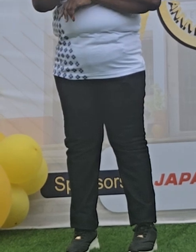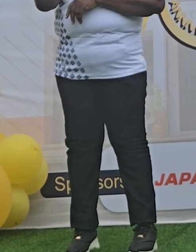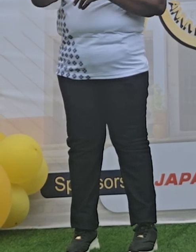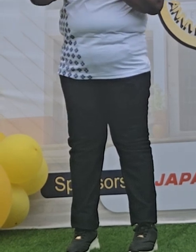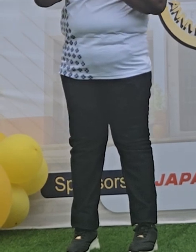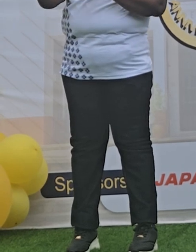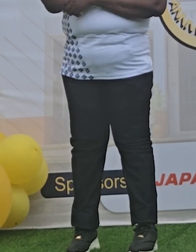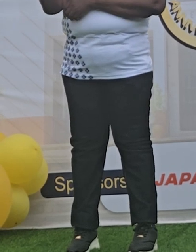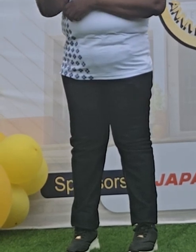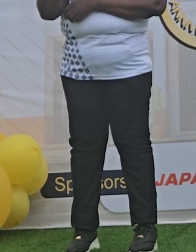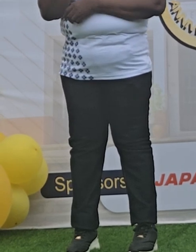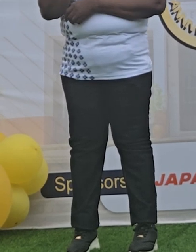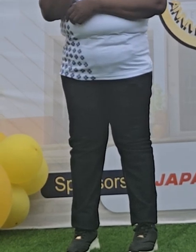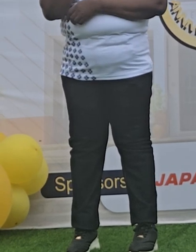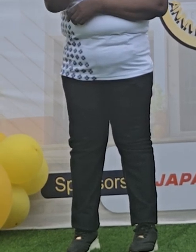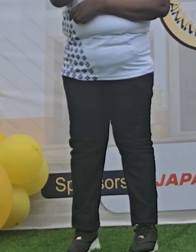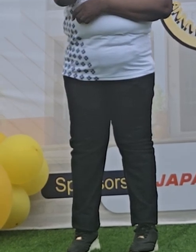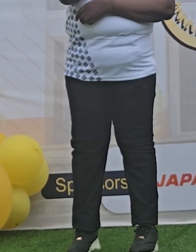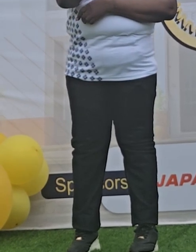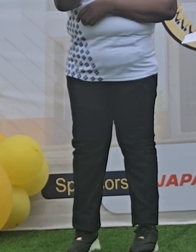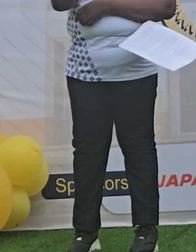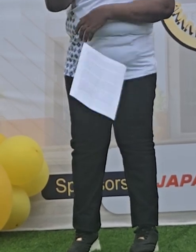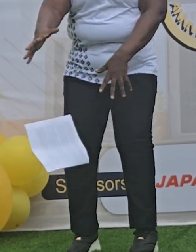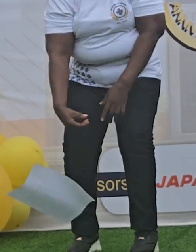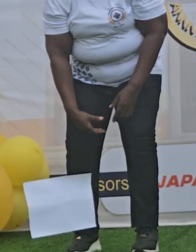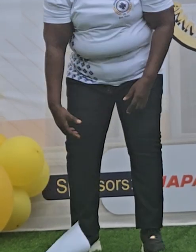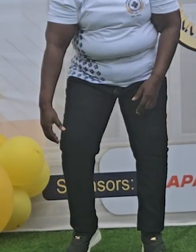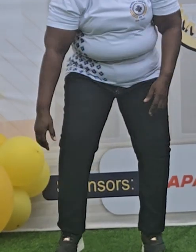Dr. Buzia himself. Then we had one